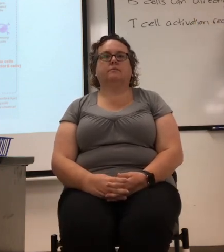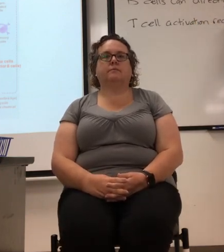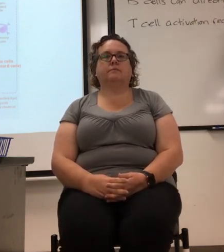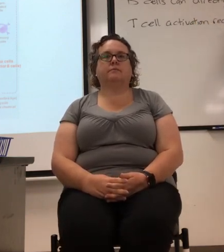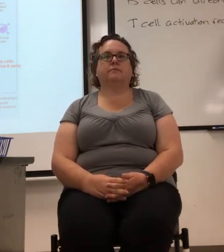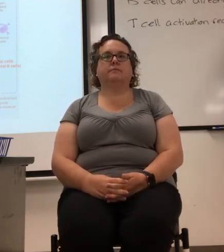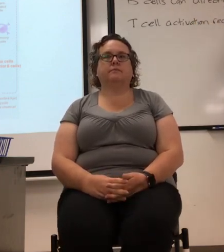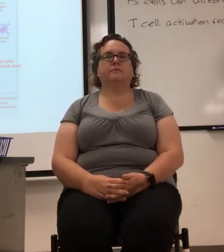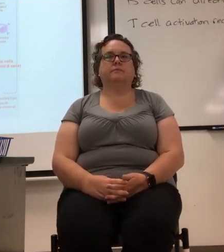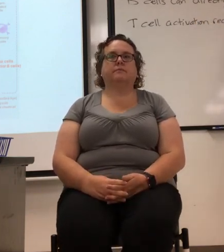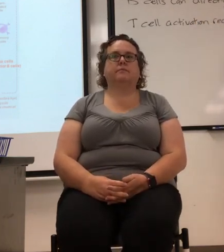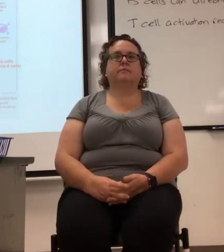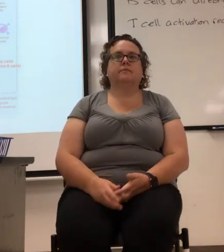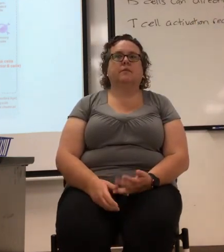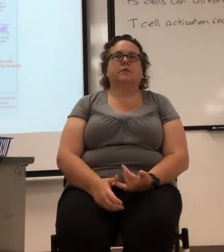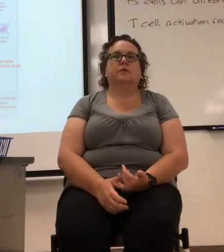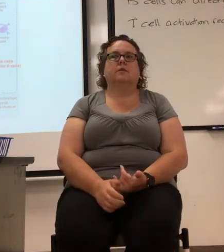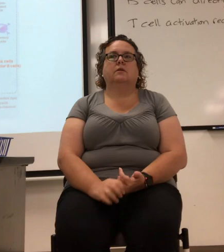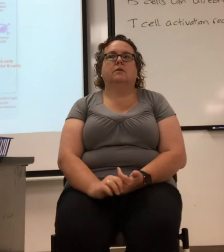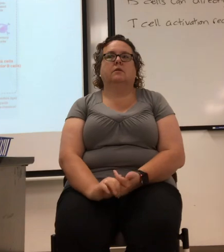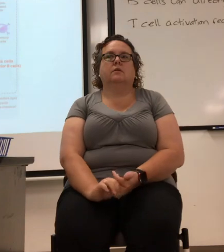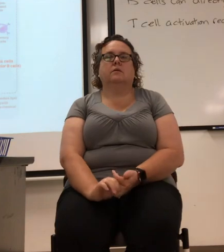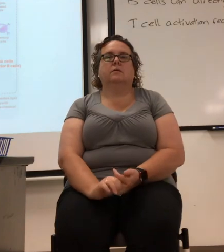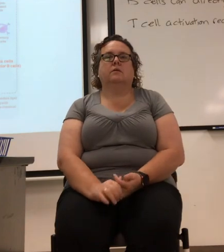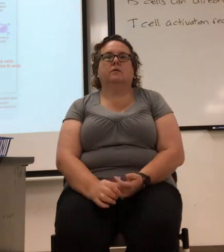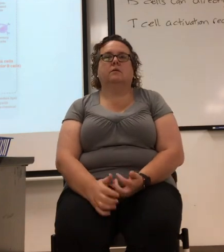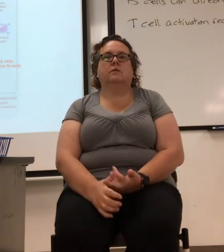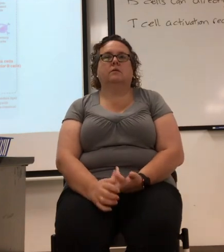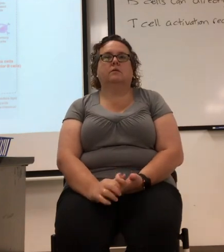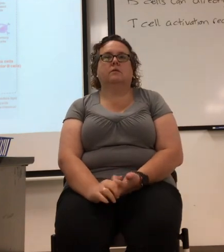requires APCs,